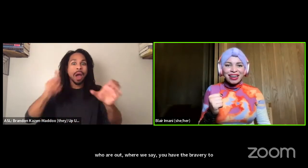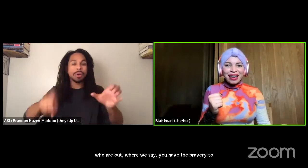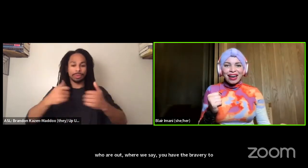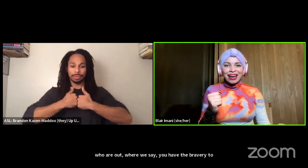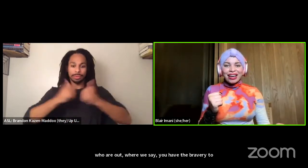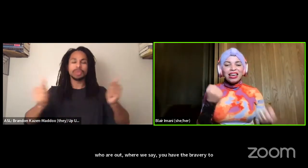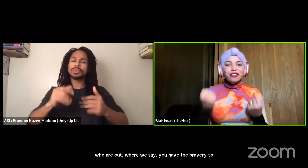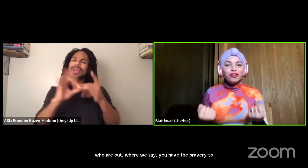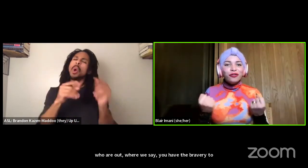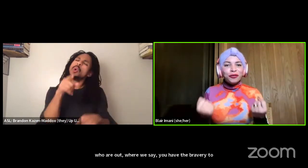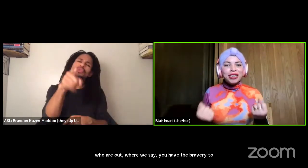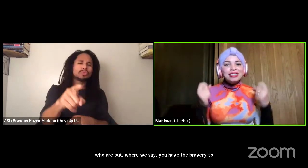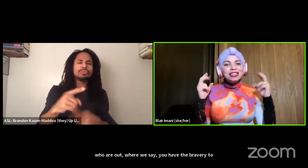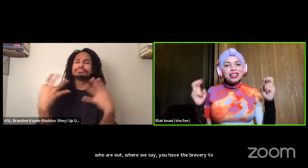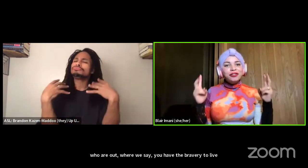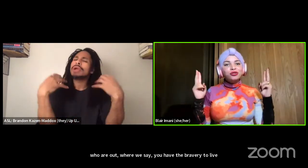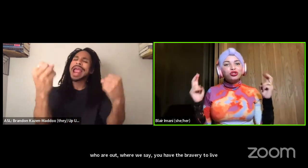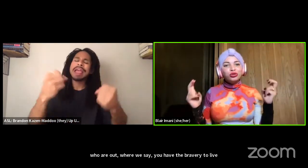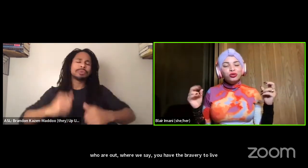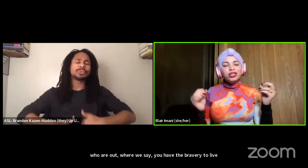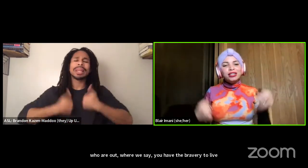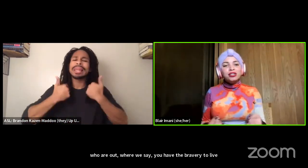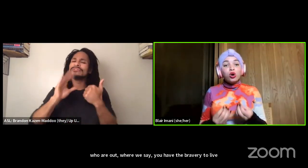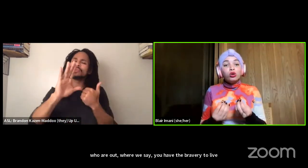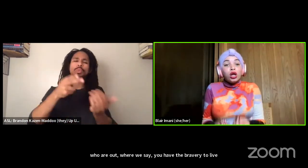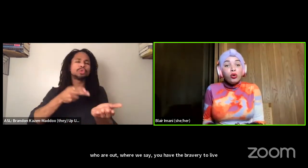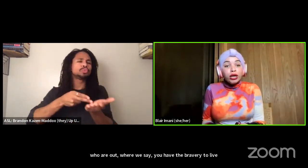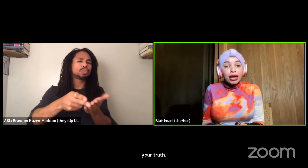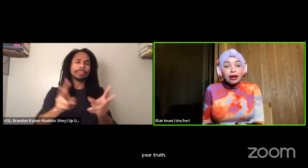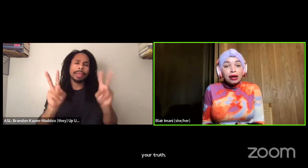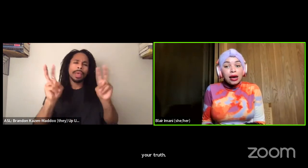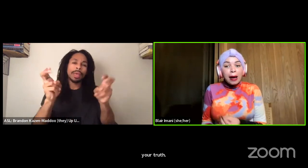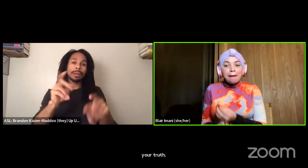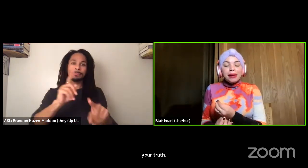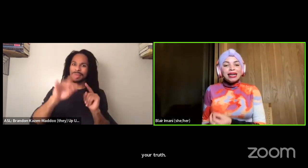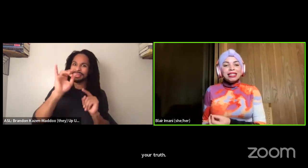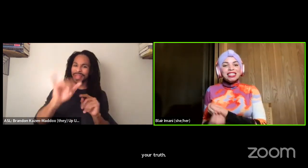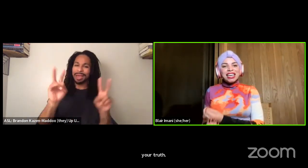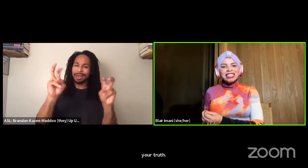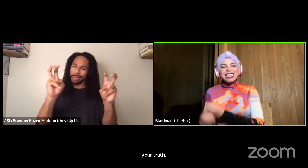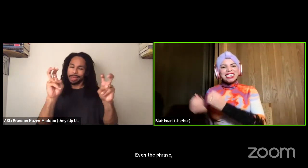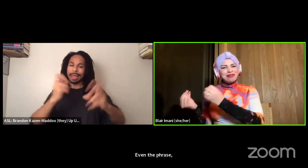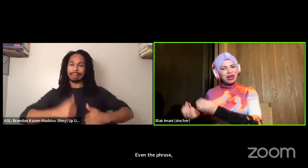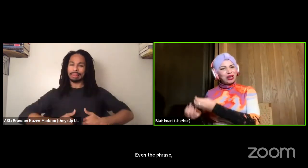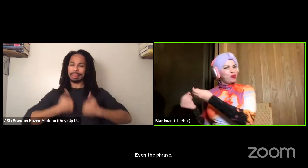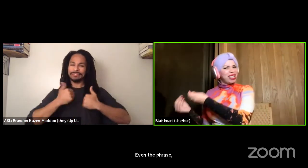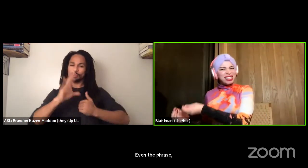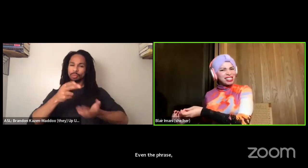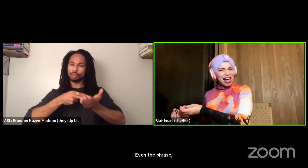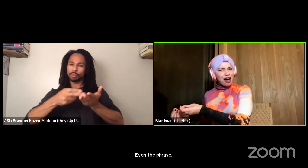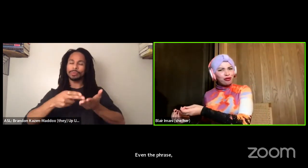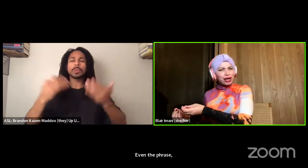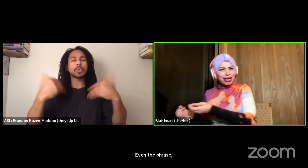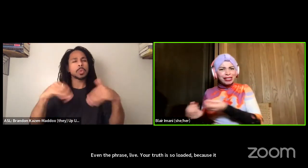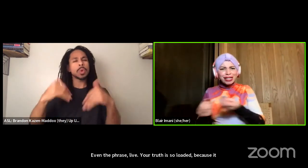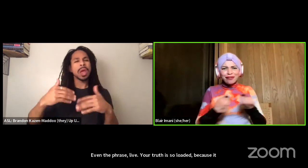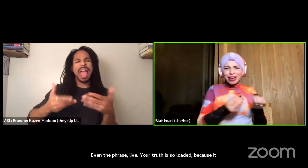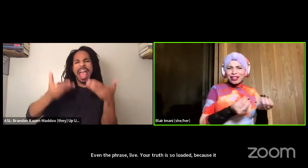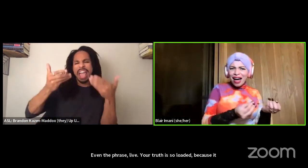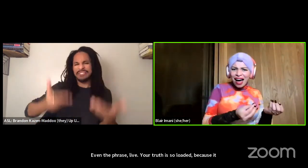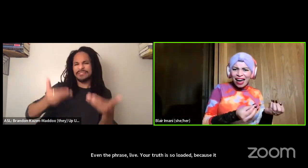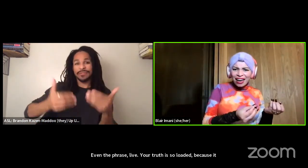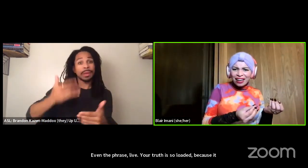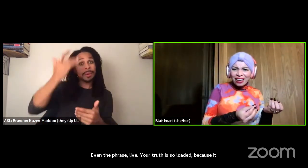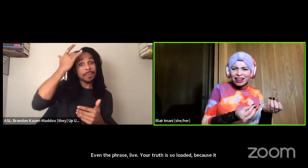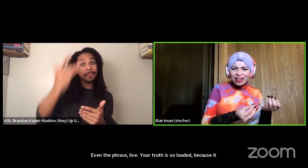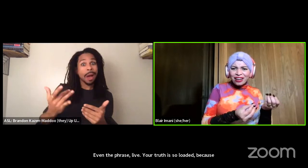truth. Even the phrase live your truth is so loaded because it says that somebody who isn't out is